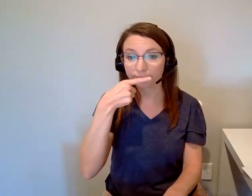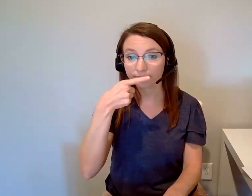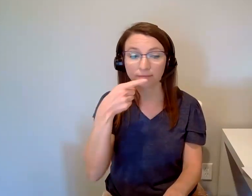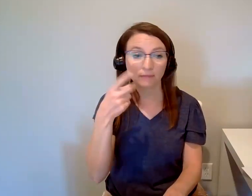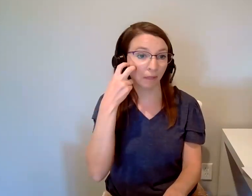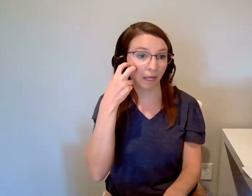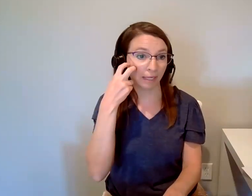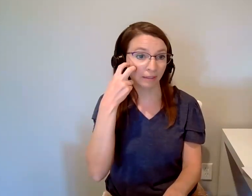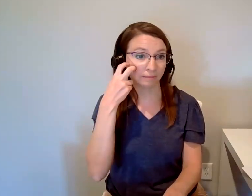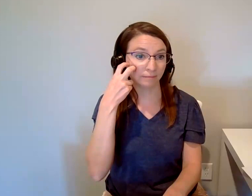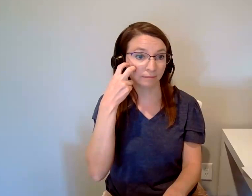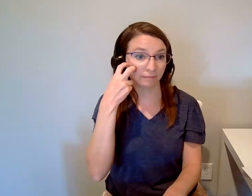blind,